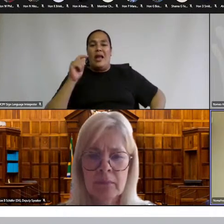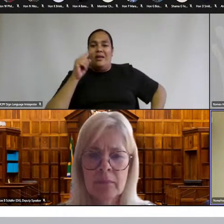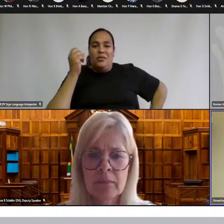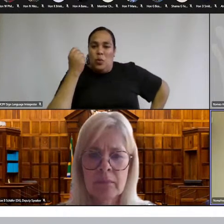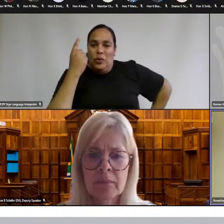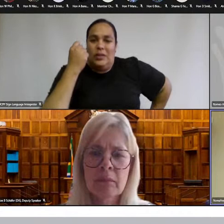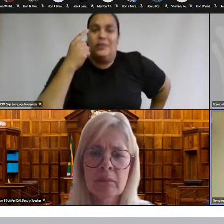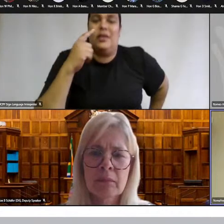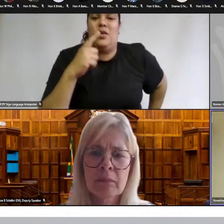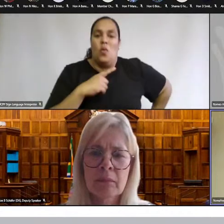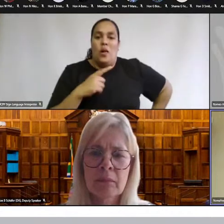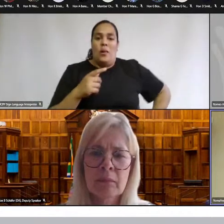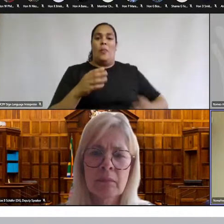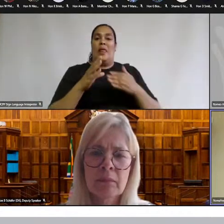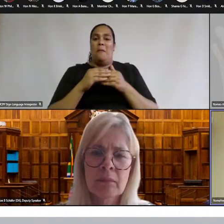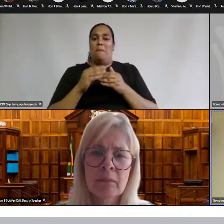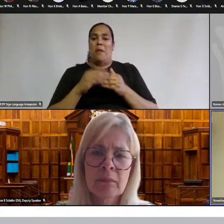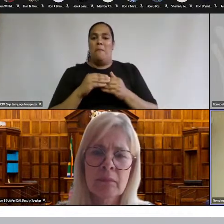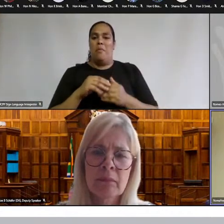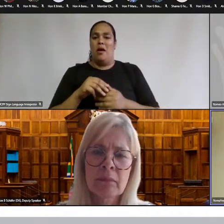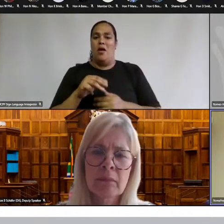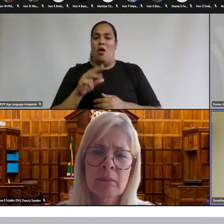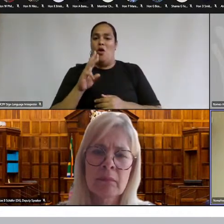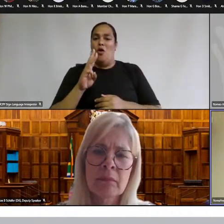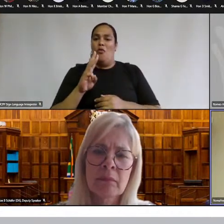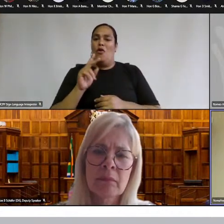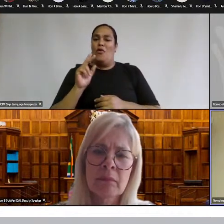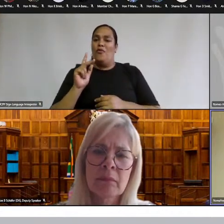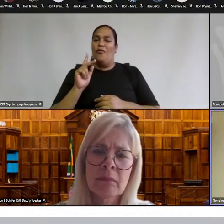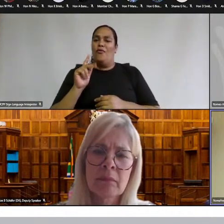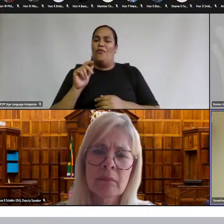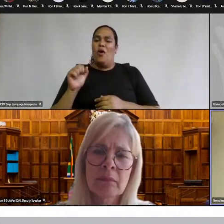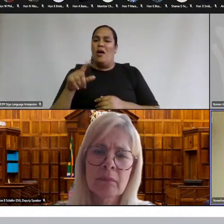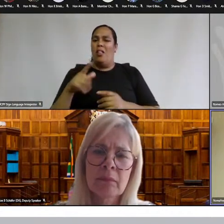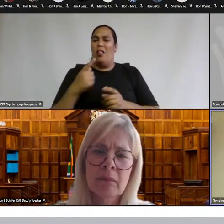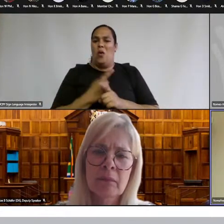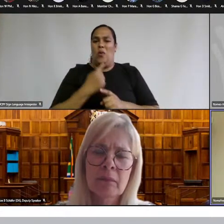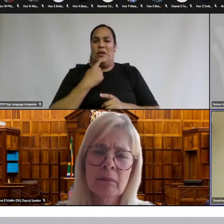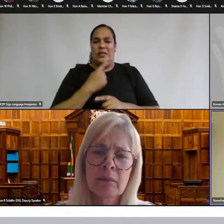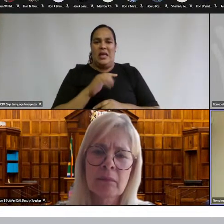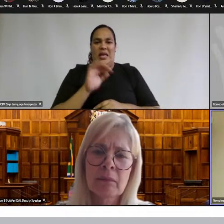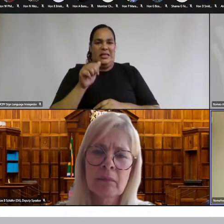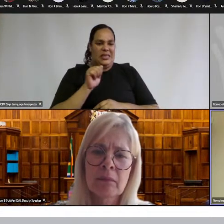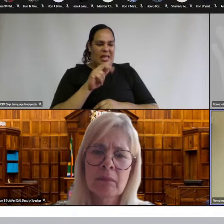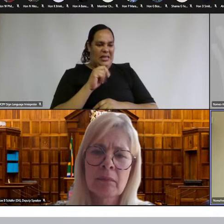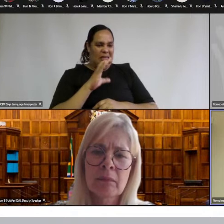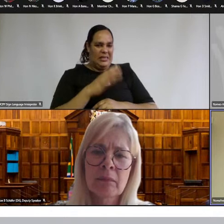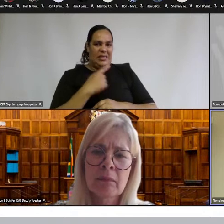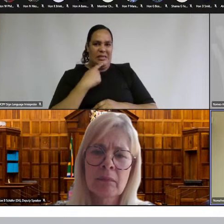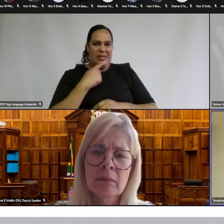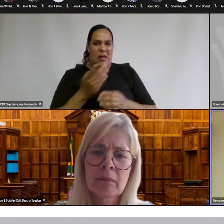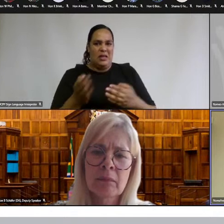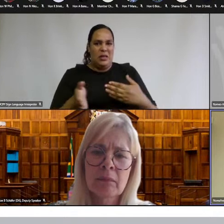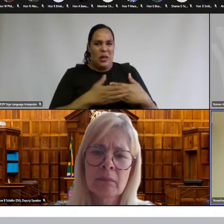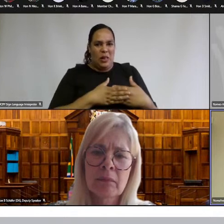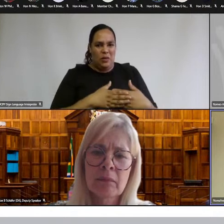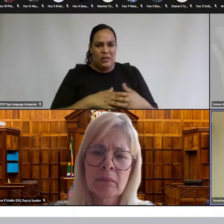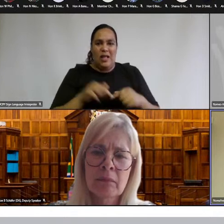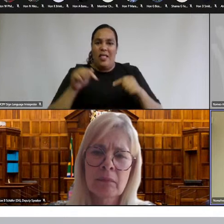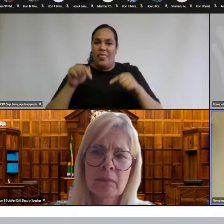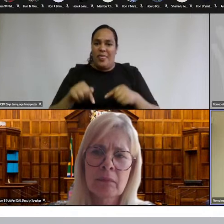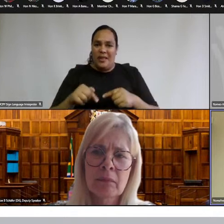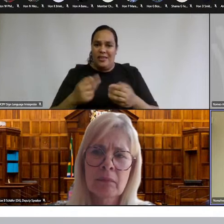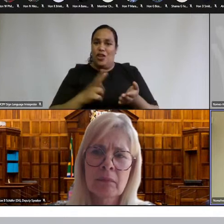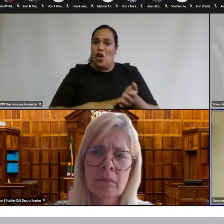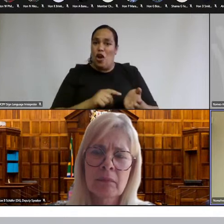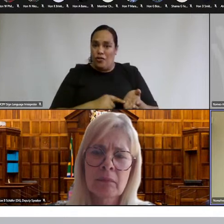understand why Member Van Govel keeps on saying that it's the ANC who said must close that. This is a